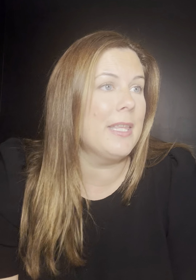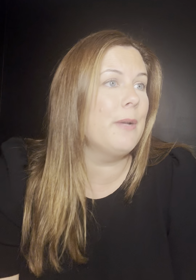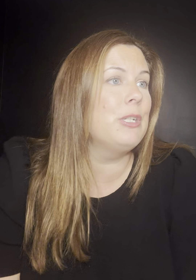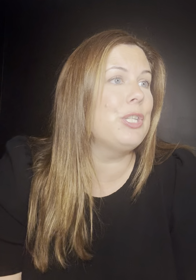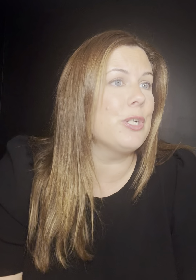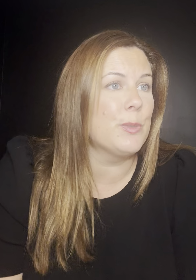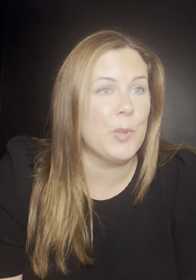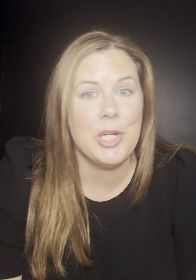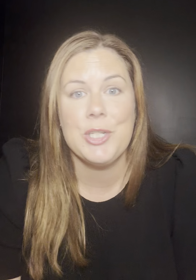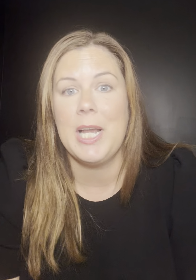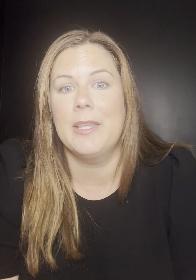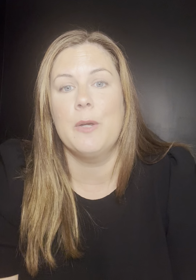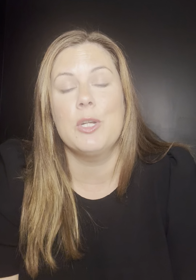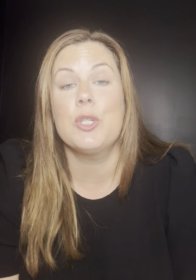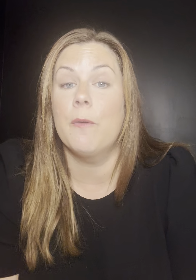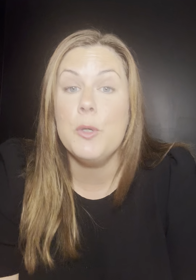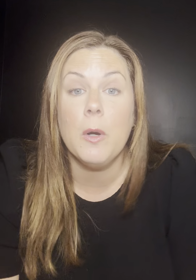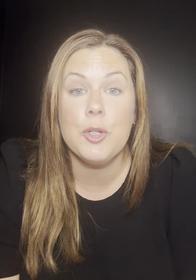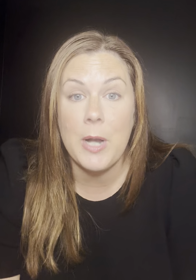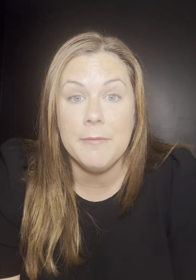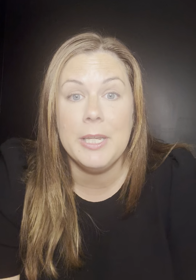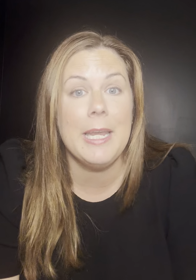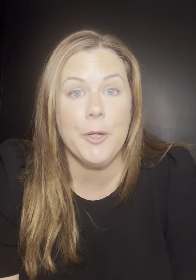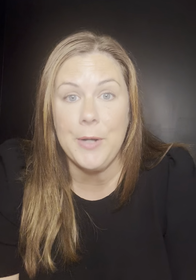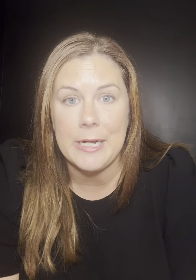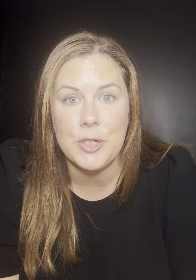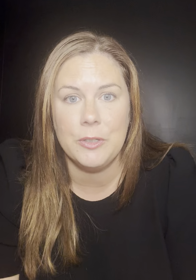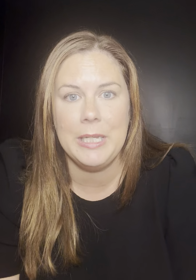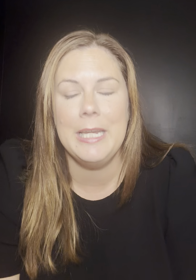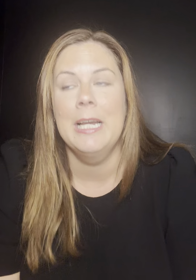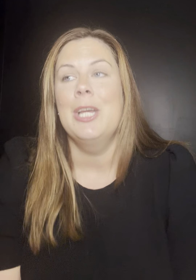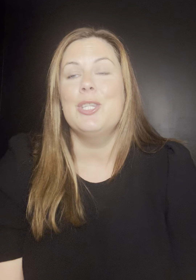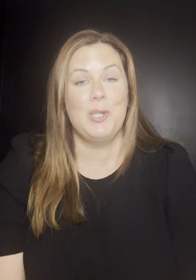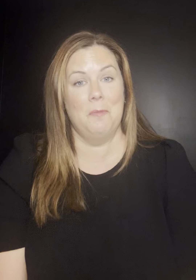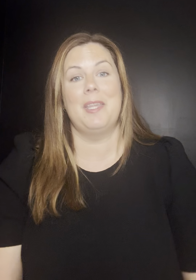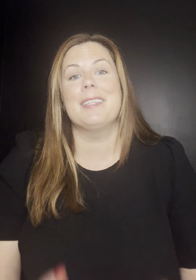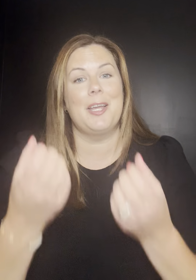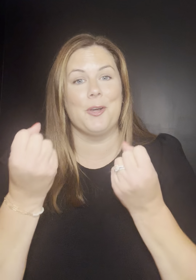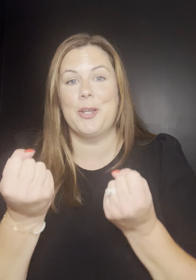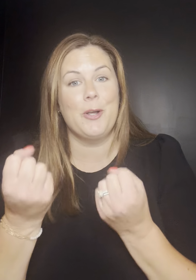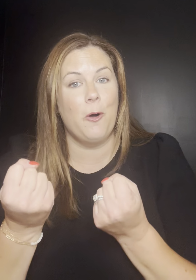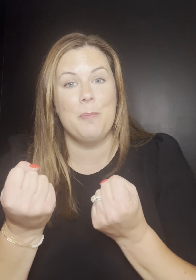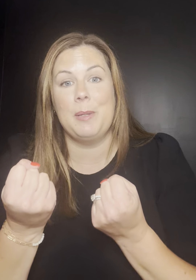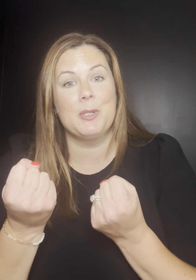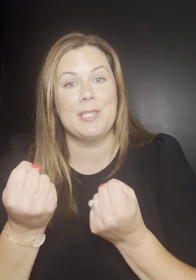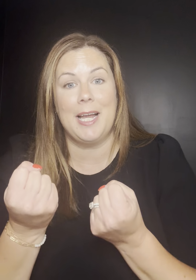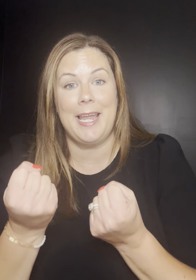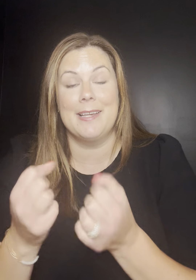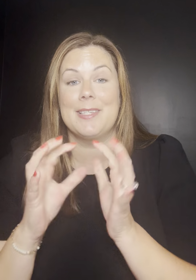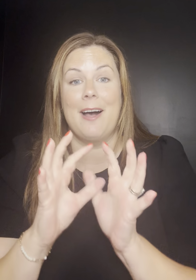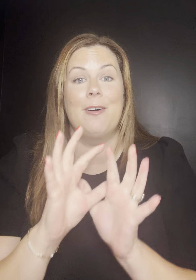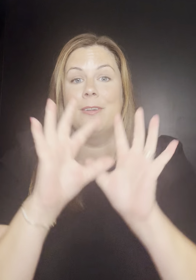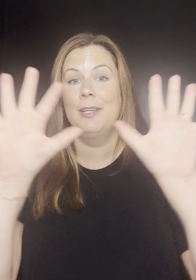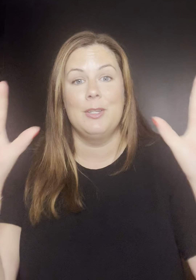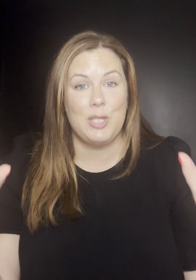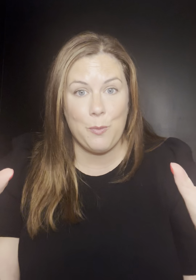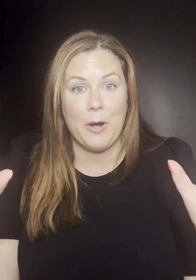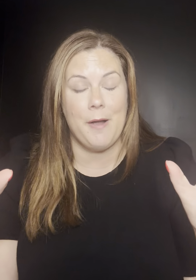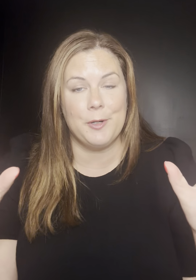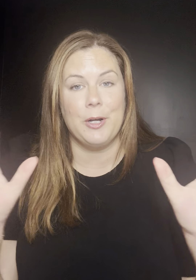Language, there's British Sign Language. So if you are traveling internationally, don't think that you're gonna go and be able to sign ASL to wherever.